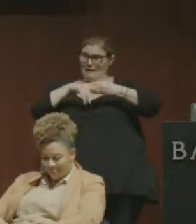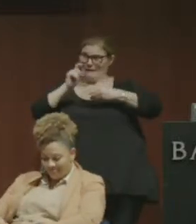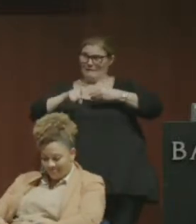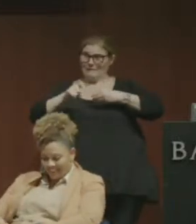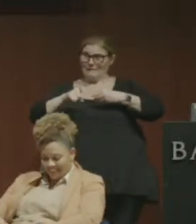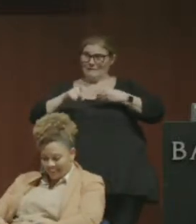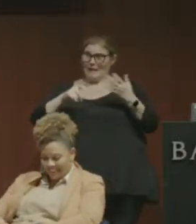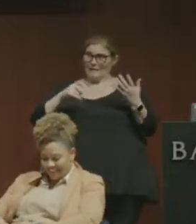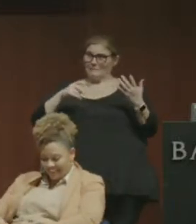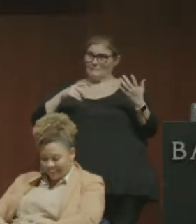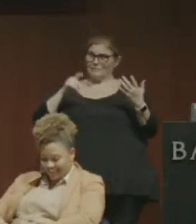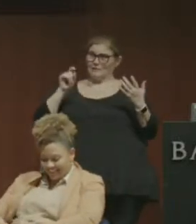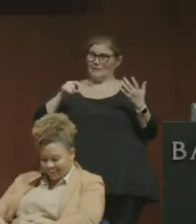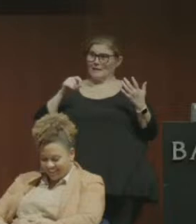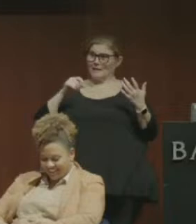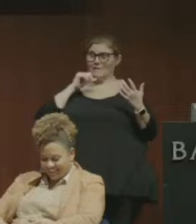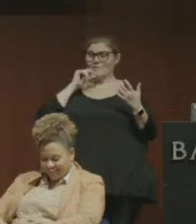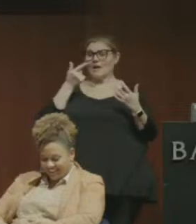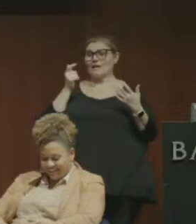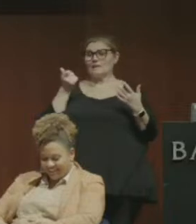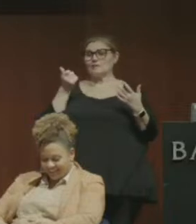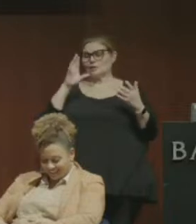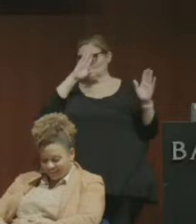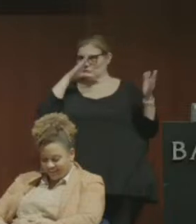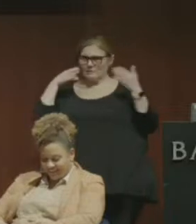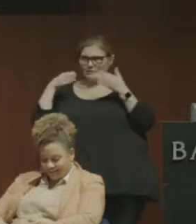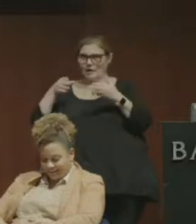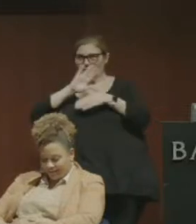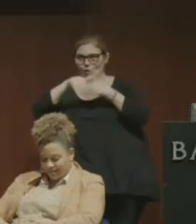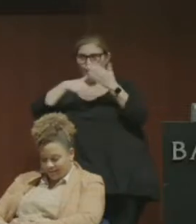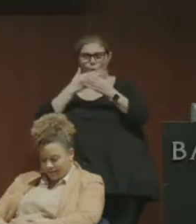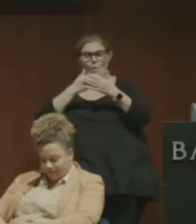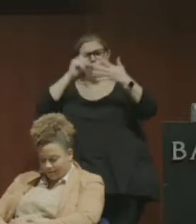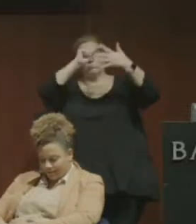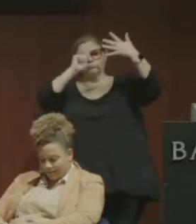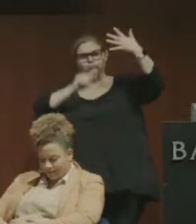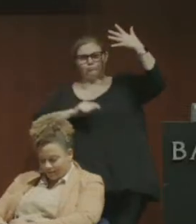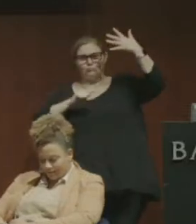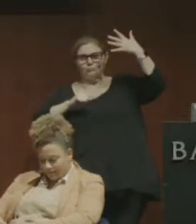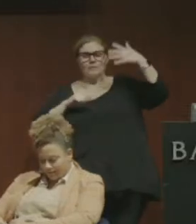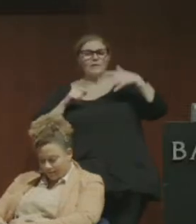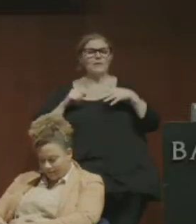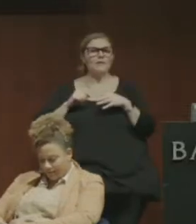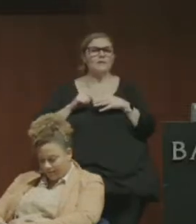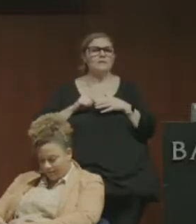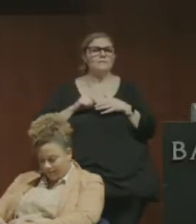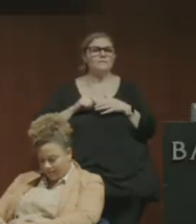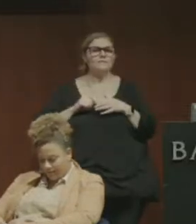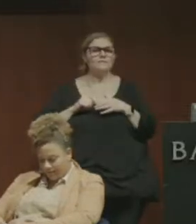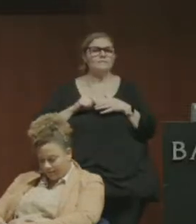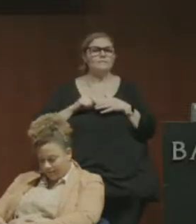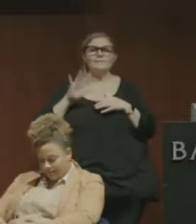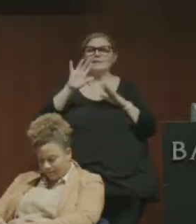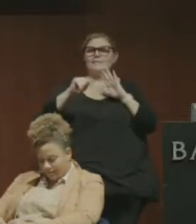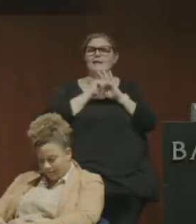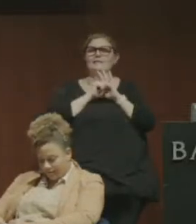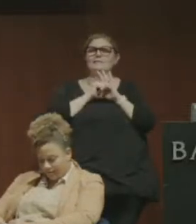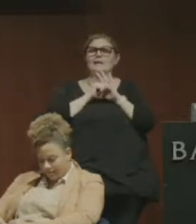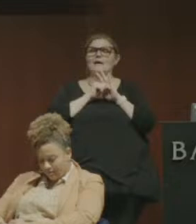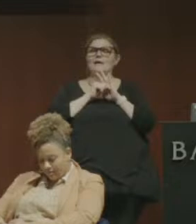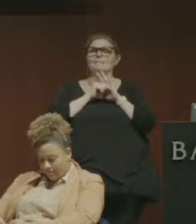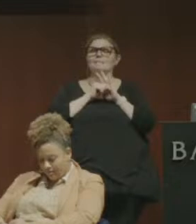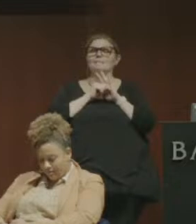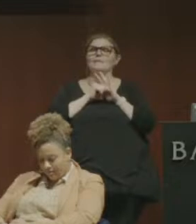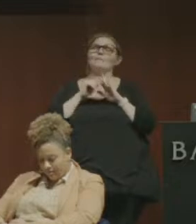such a focus, if not gender attention paid to all throughout all of the points. At the time, I was also in